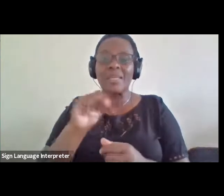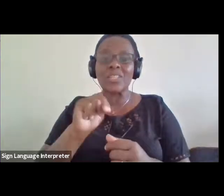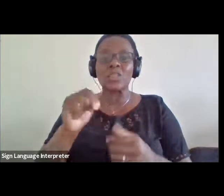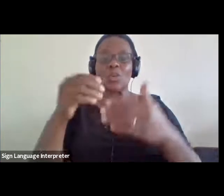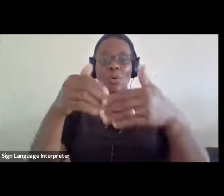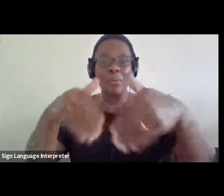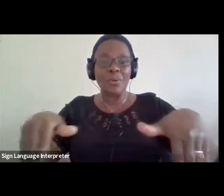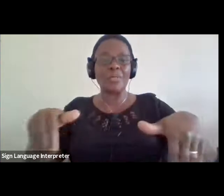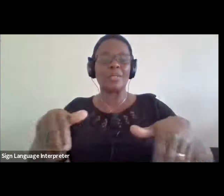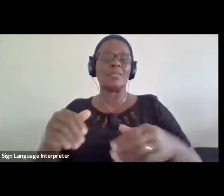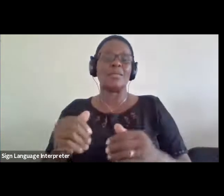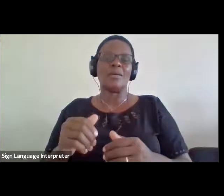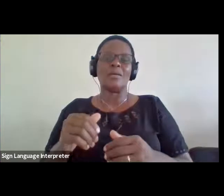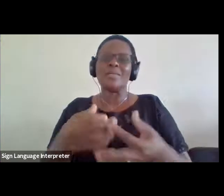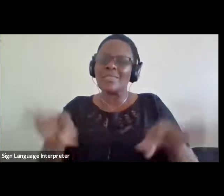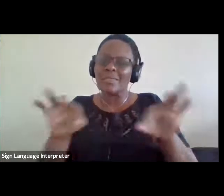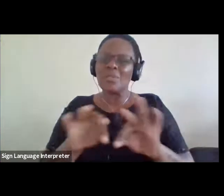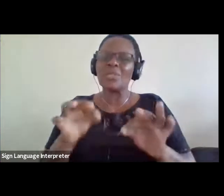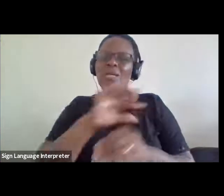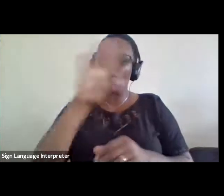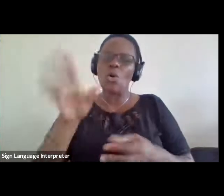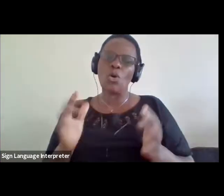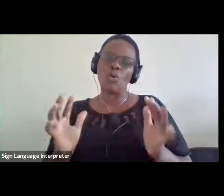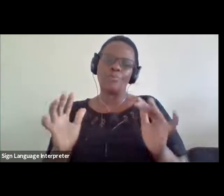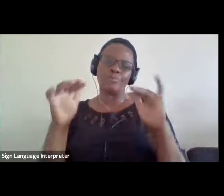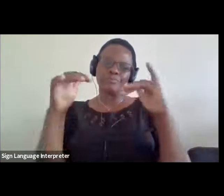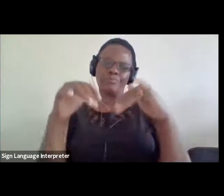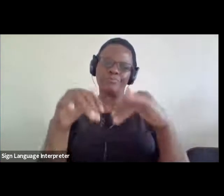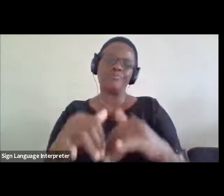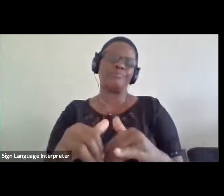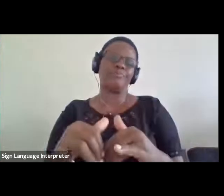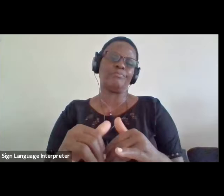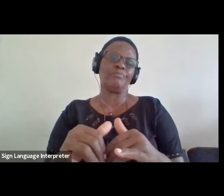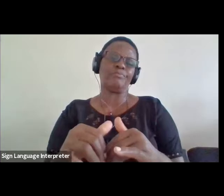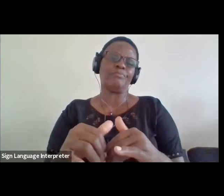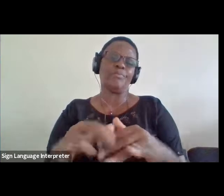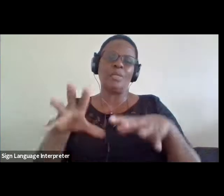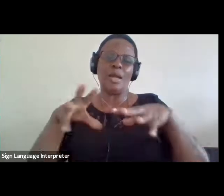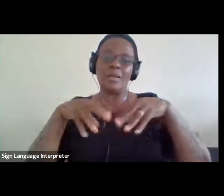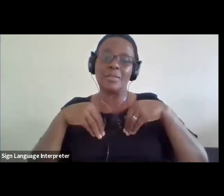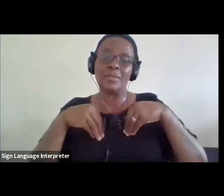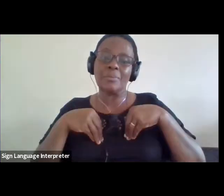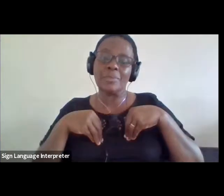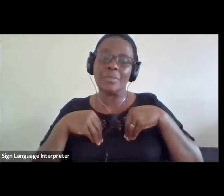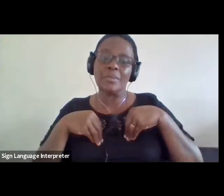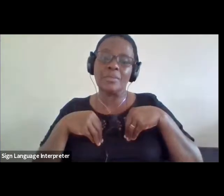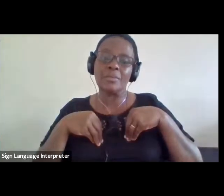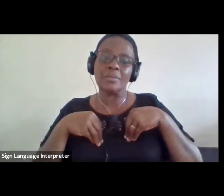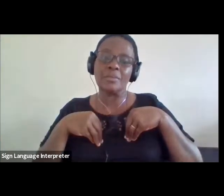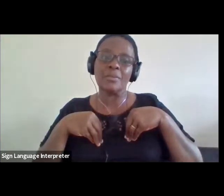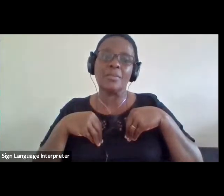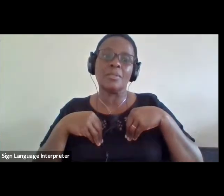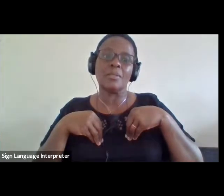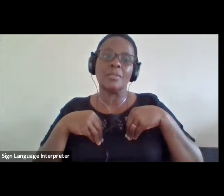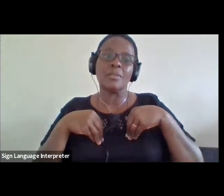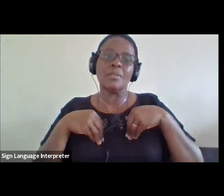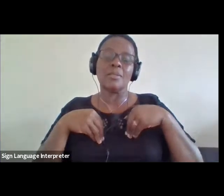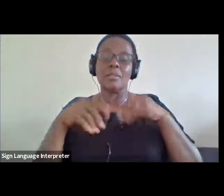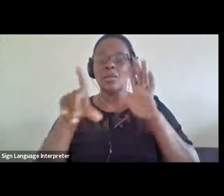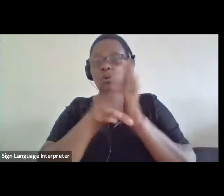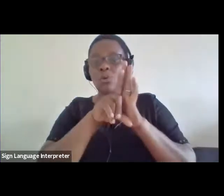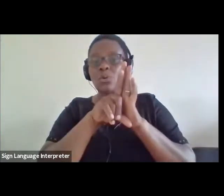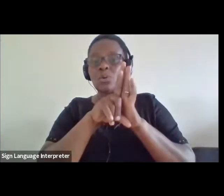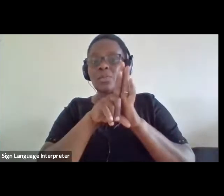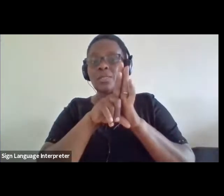we all come together and understand what we are all happy with, what we accept. These rules are